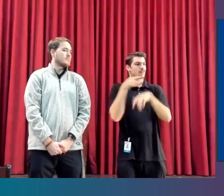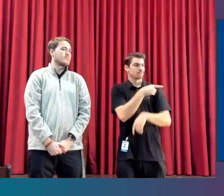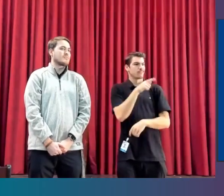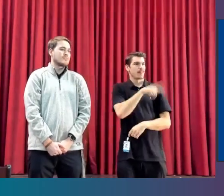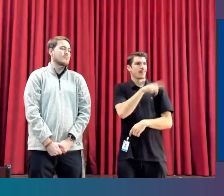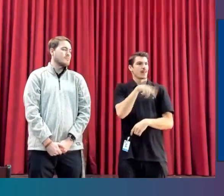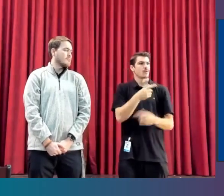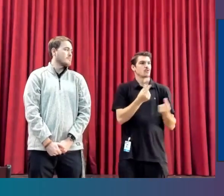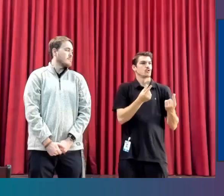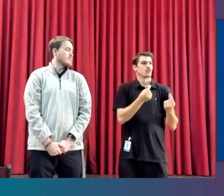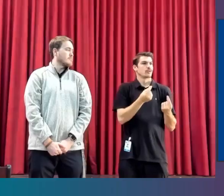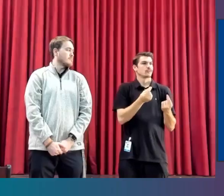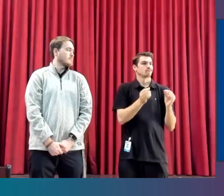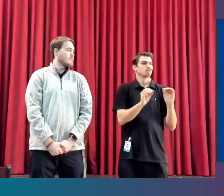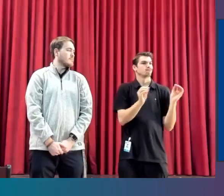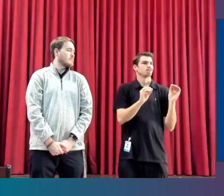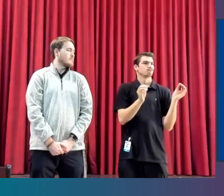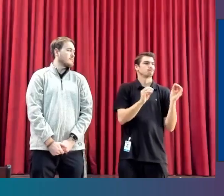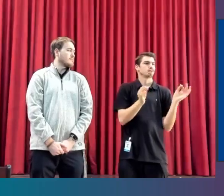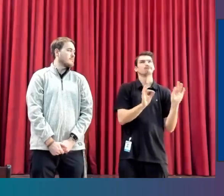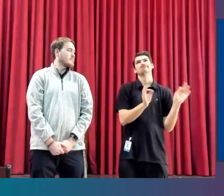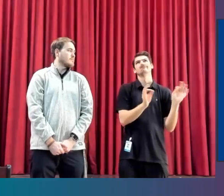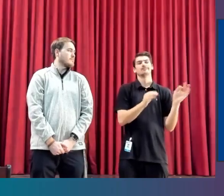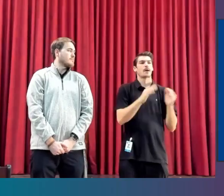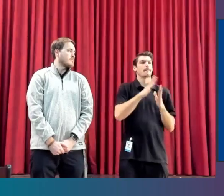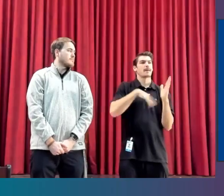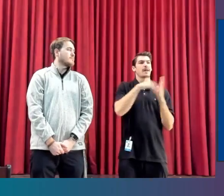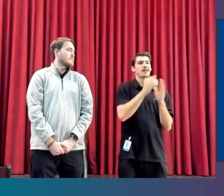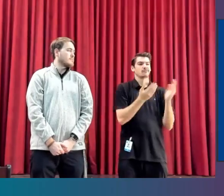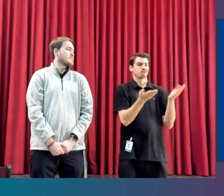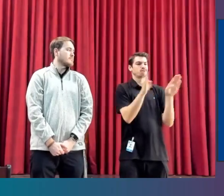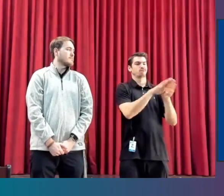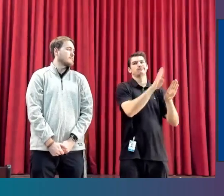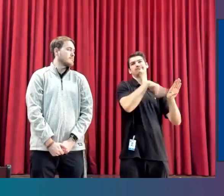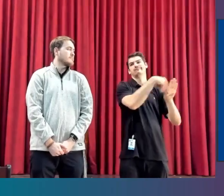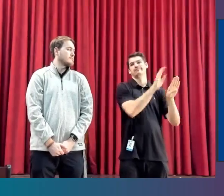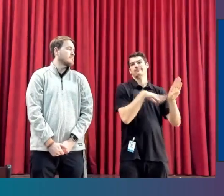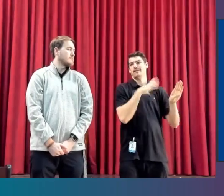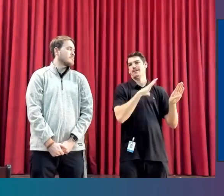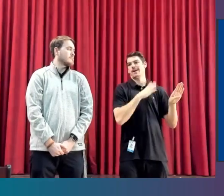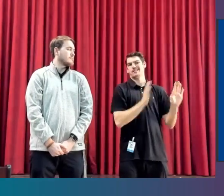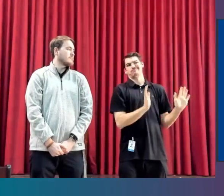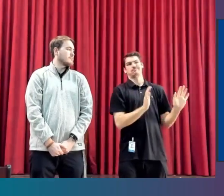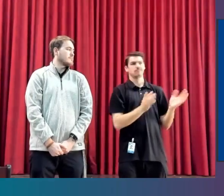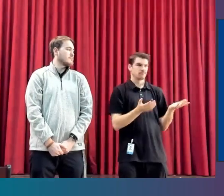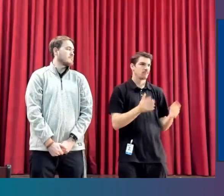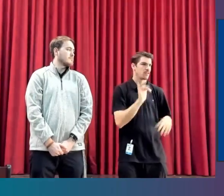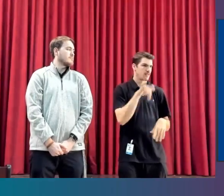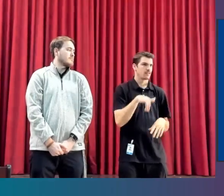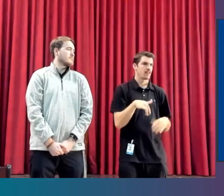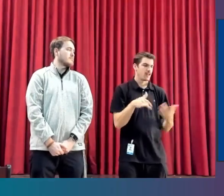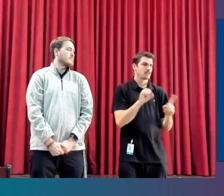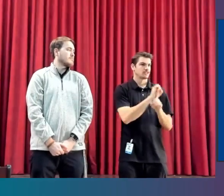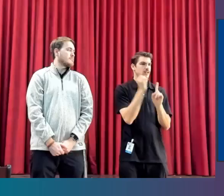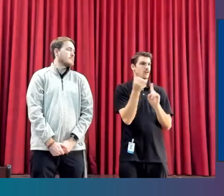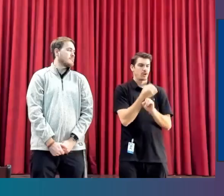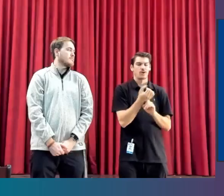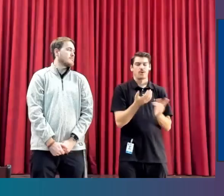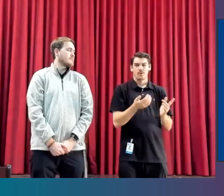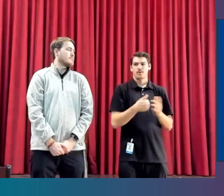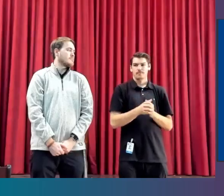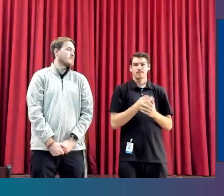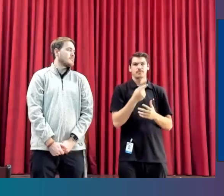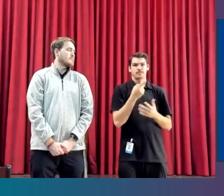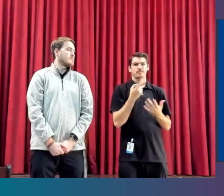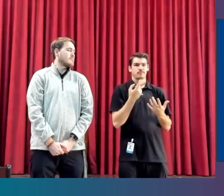just doing the landlord special and painting it over, right? In that scenario,